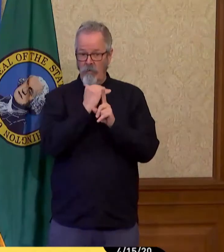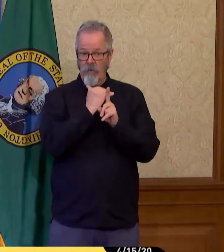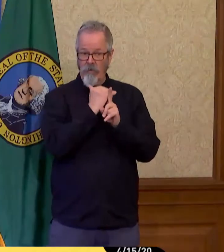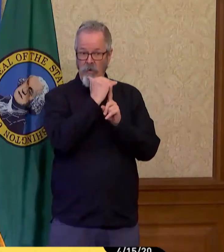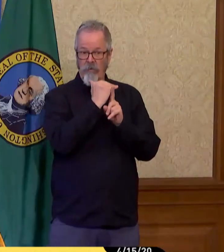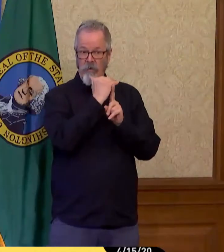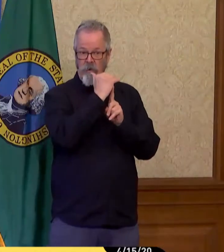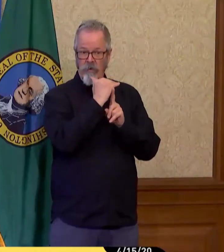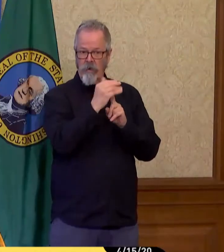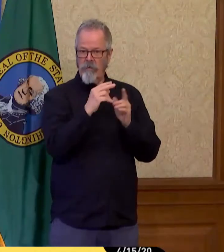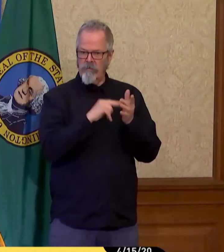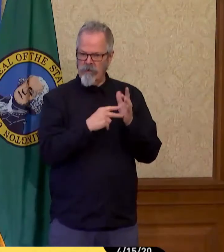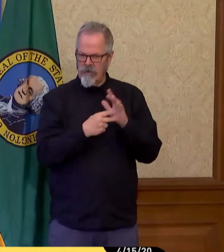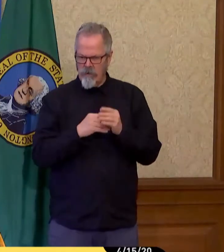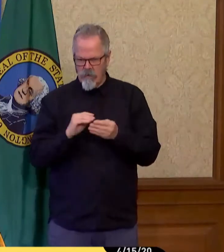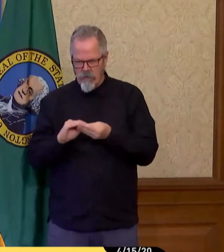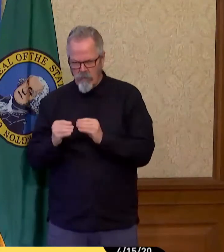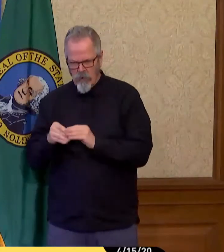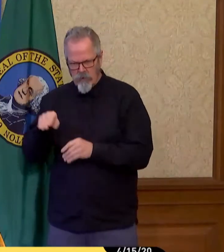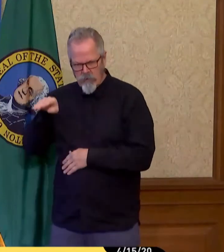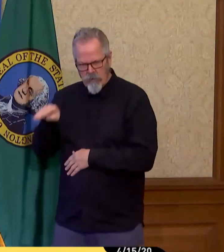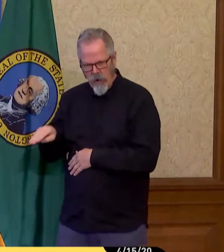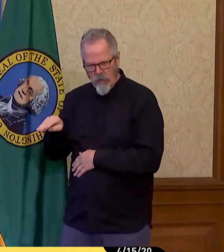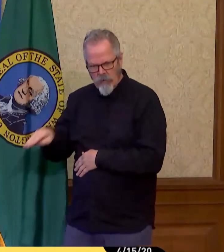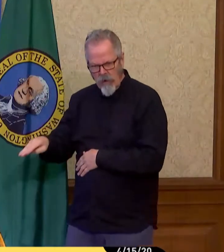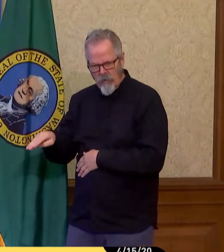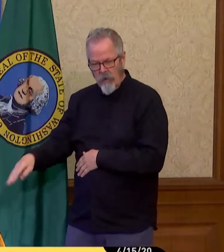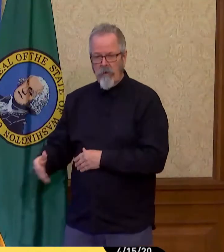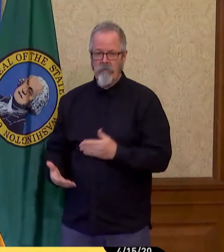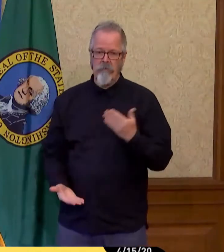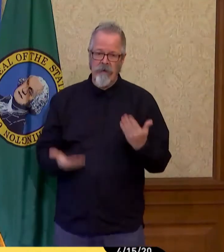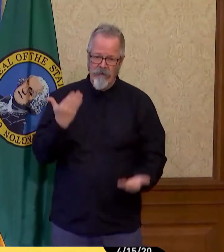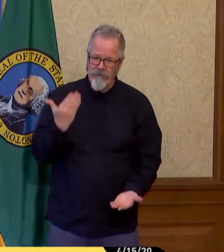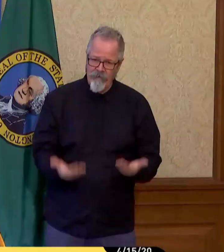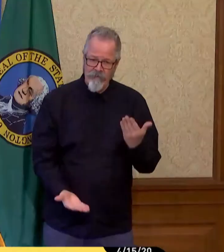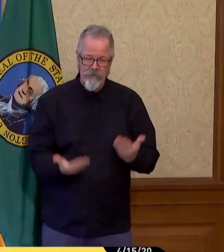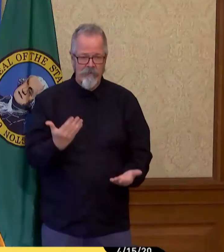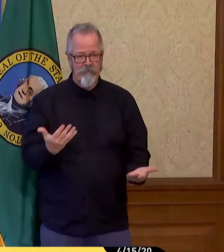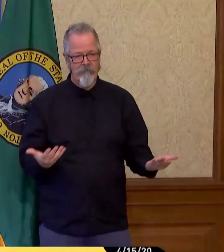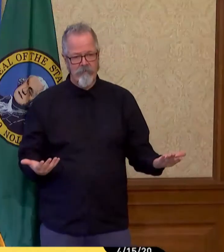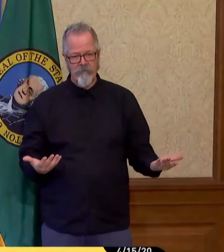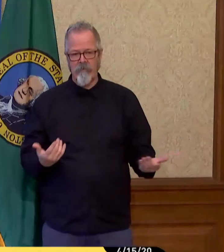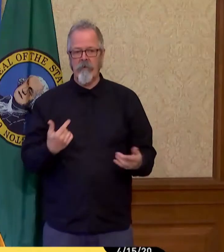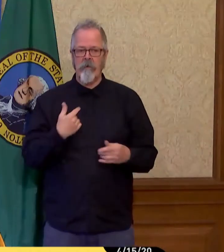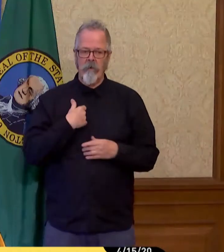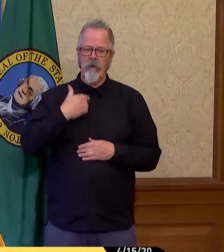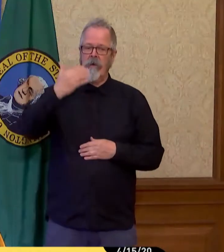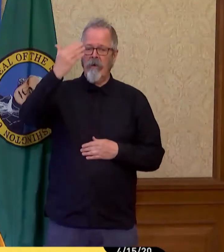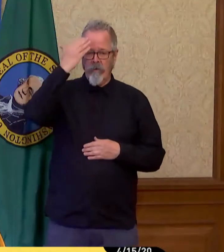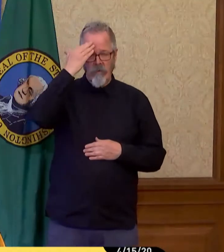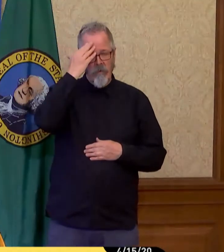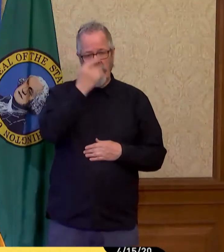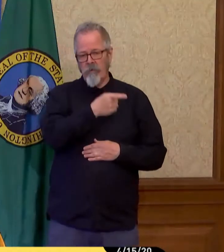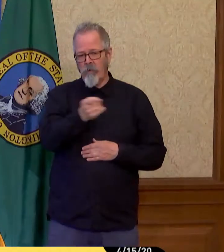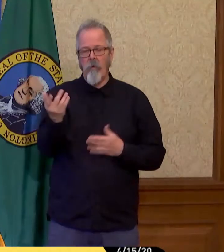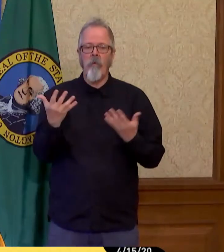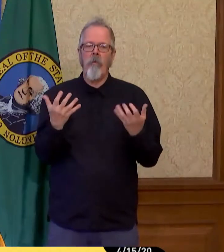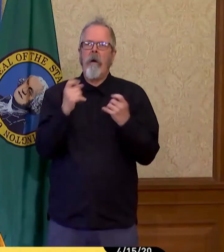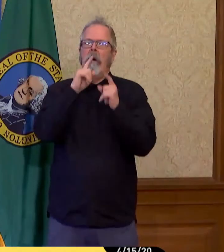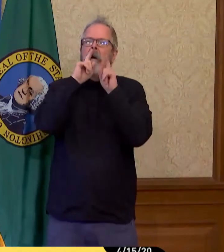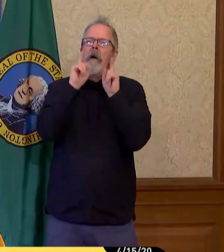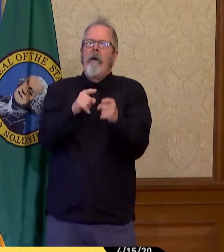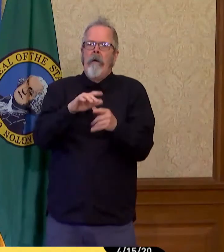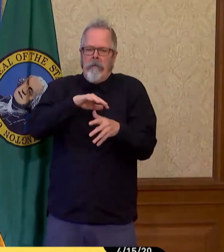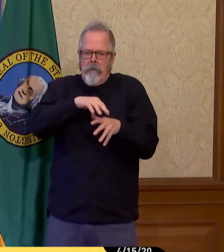understand why there's a desire to be able to have an answer to these questions. We all probably wake up in the morning and saying, you know, when will